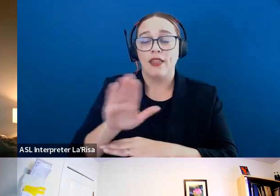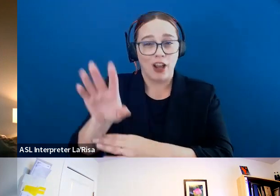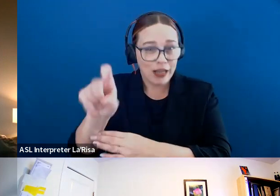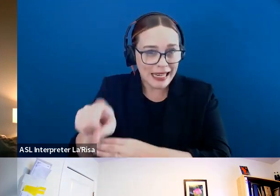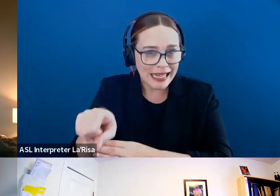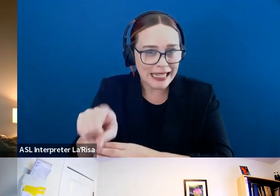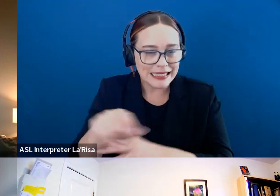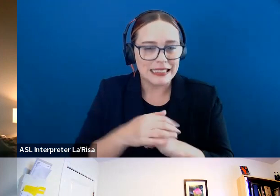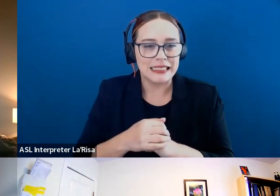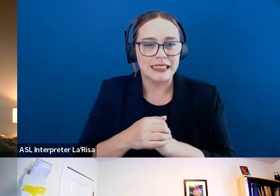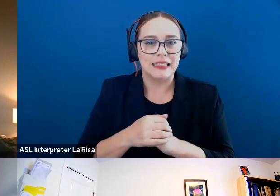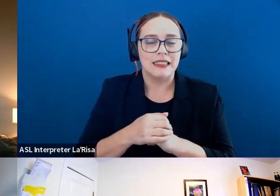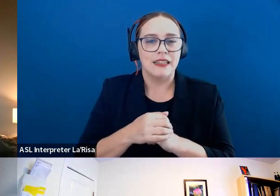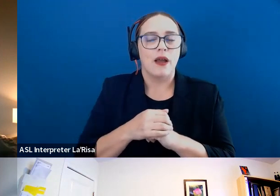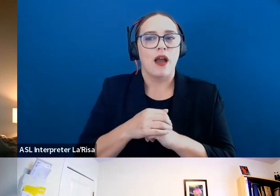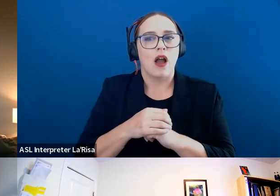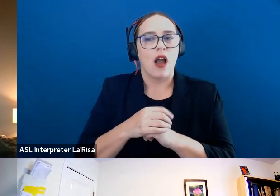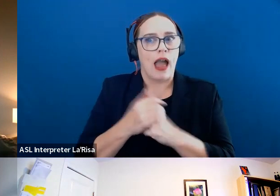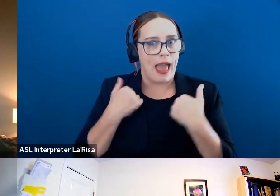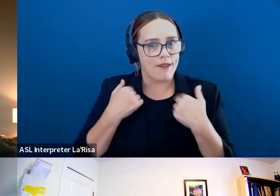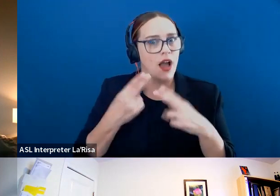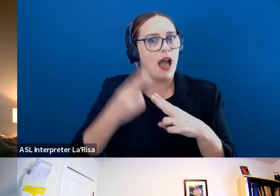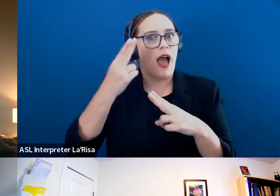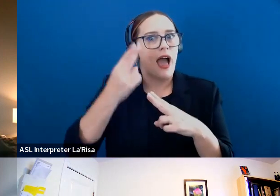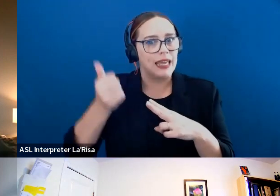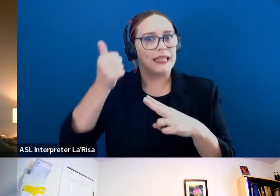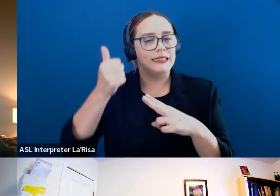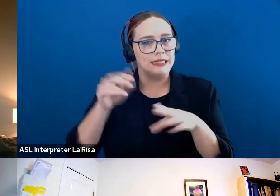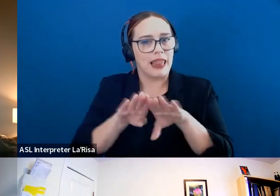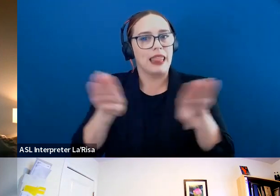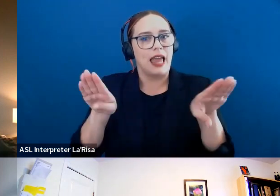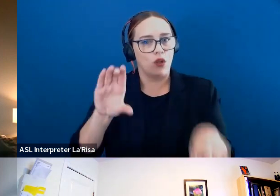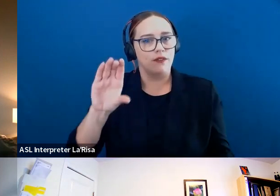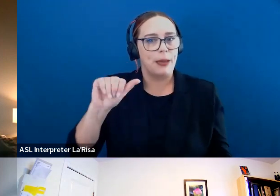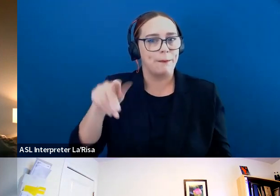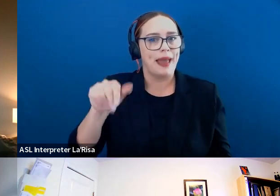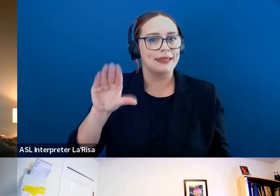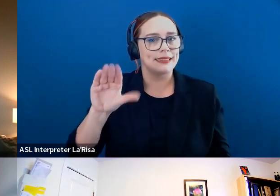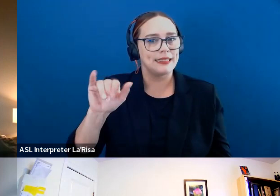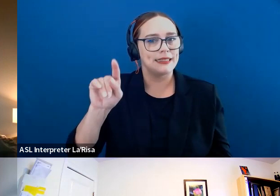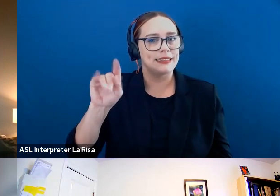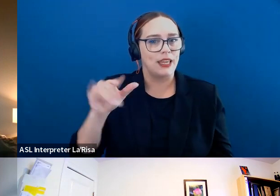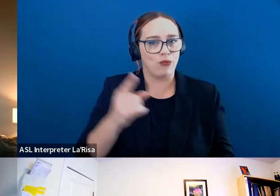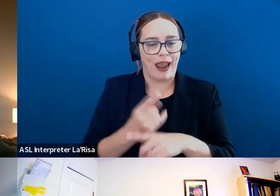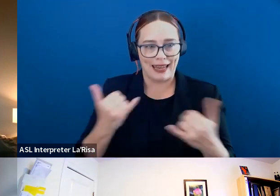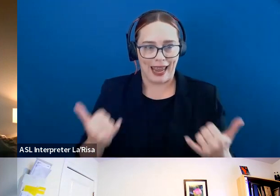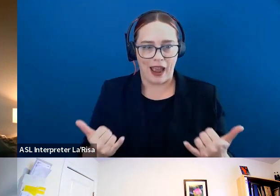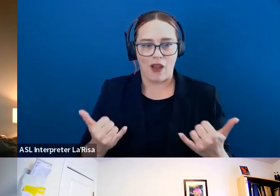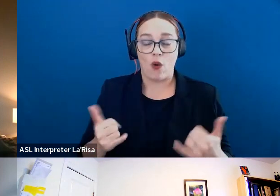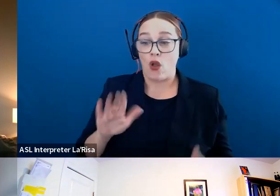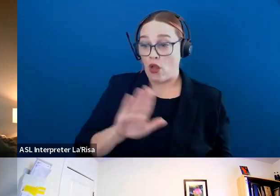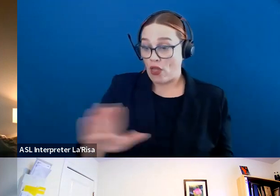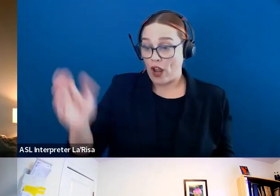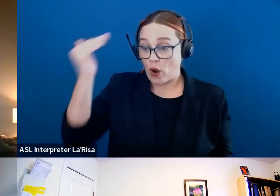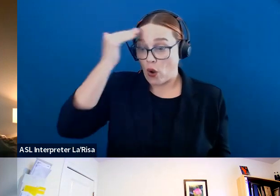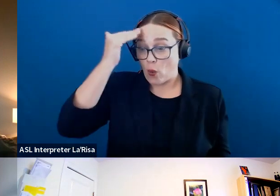but those are things where they have the highest level of capacity right now. And they're aware of basic employment service models, so they